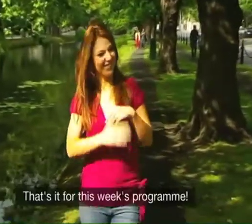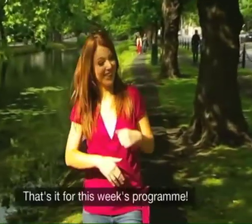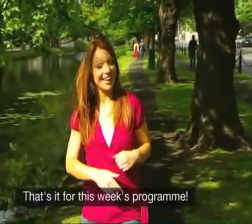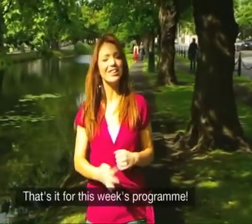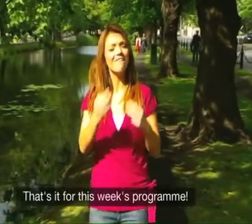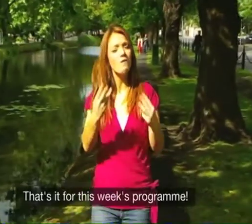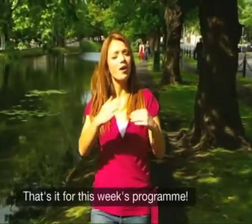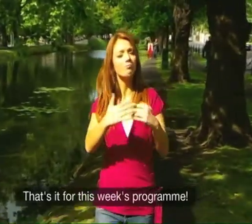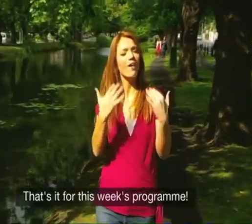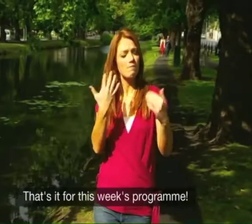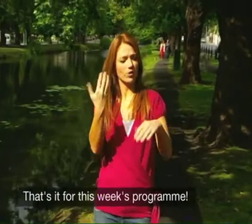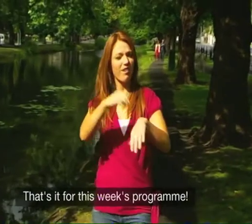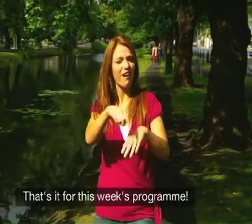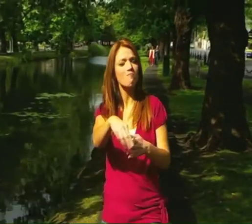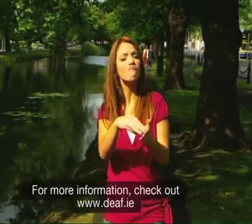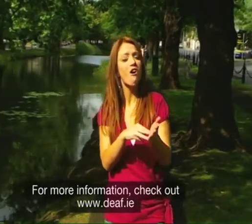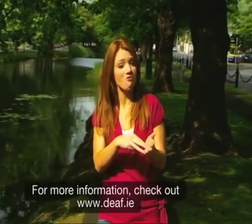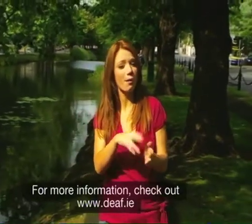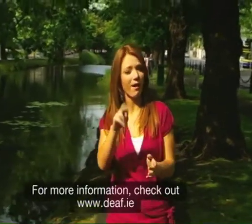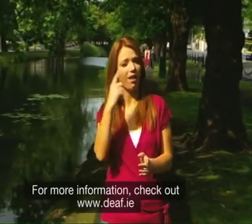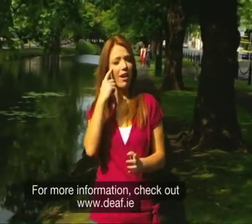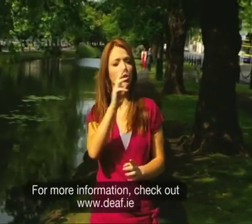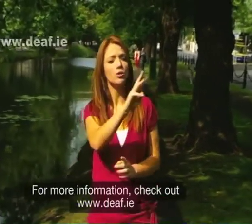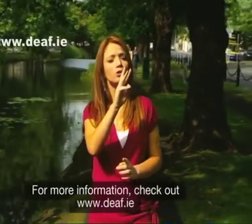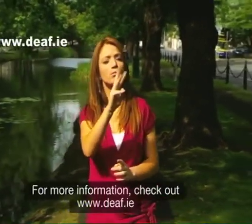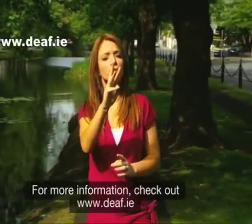That's it for this week's programme. For more information, check out